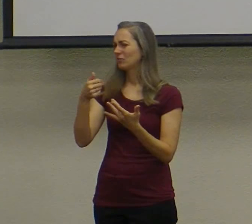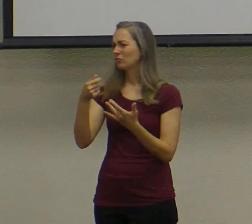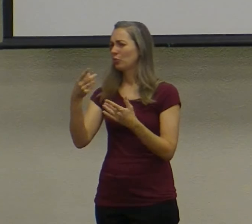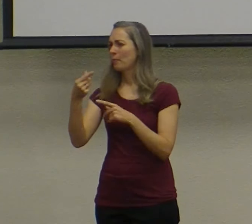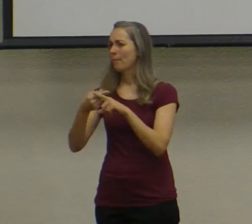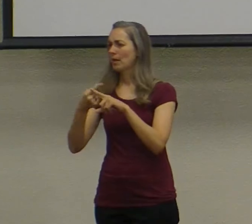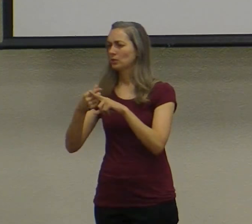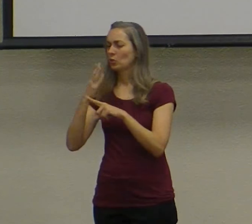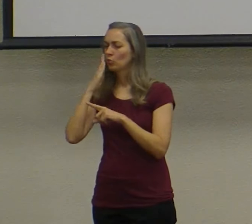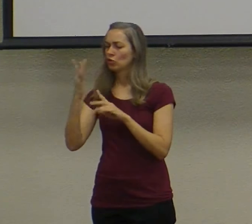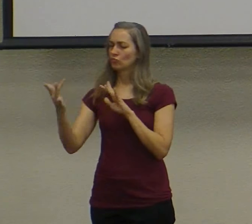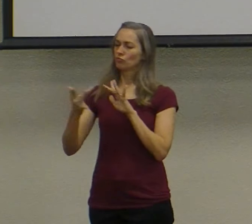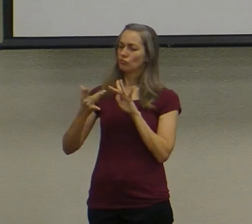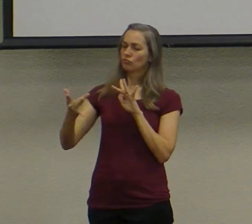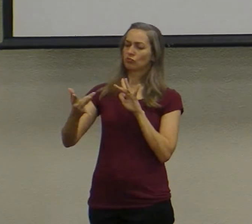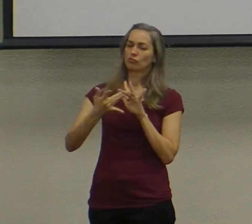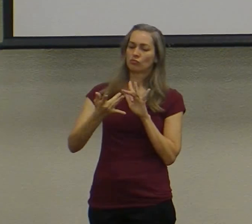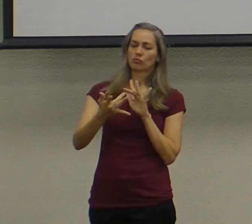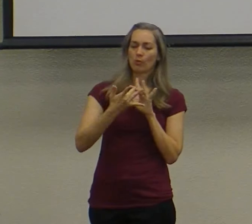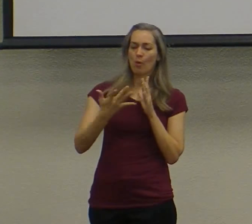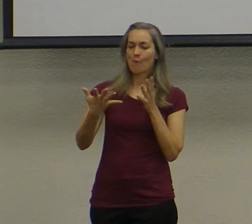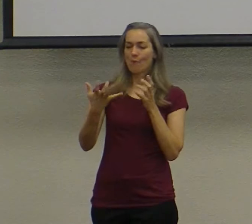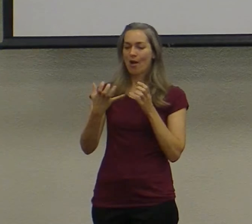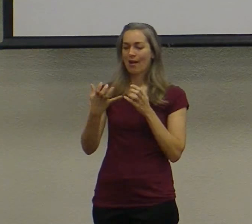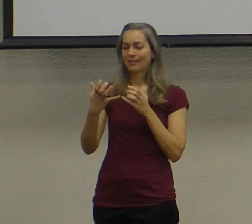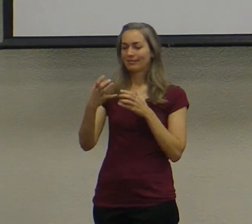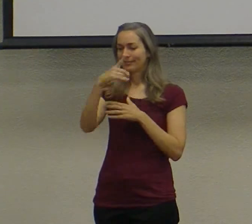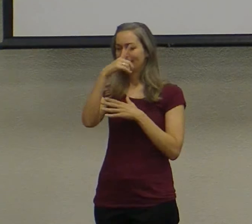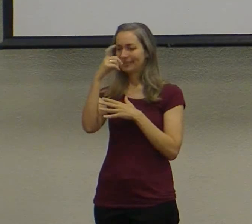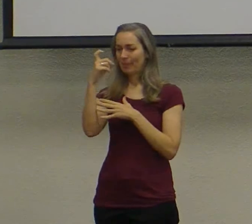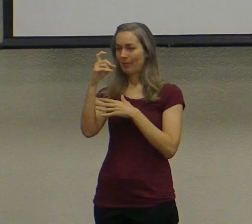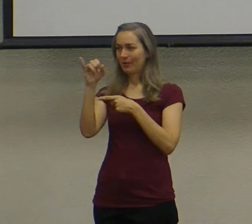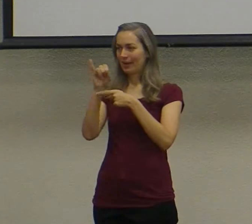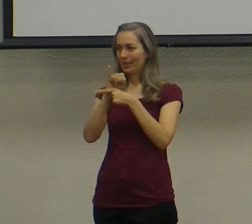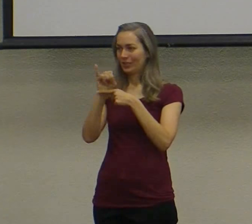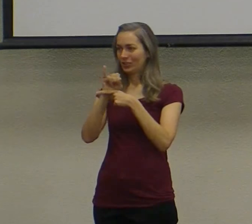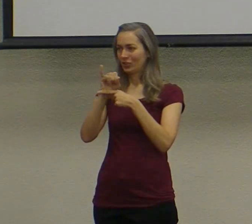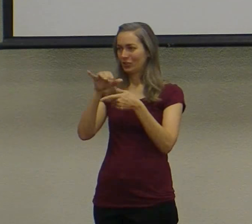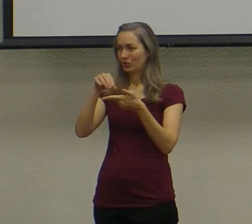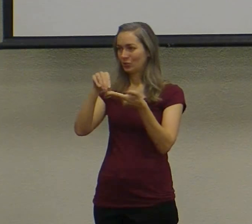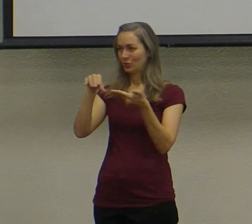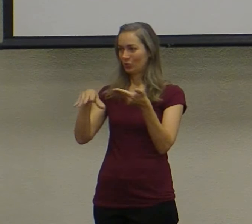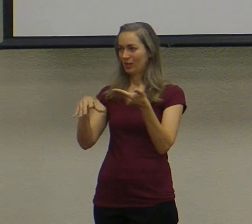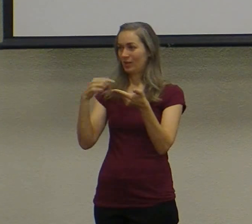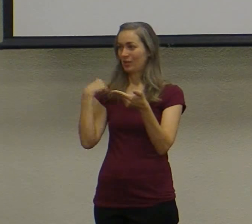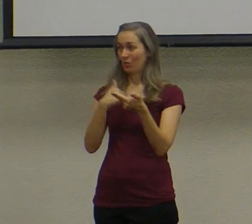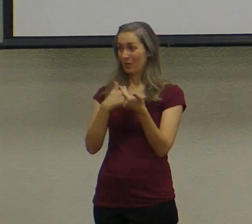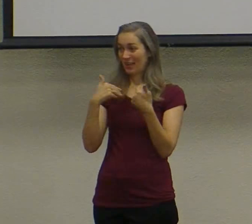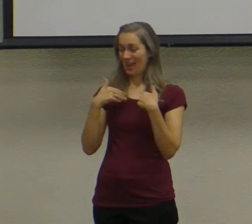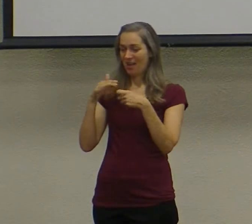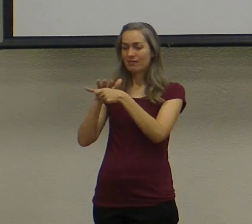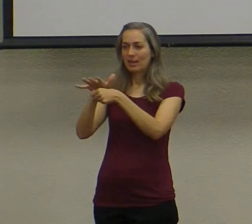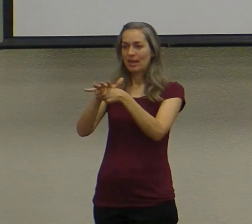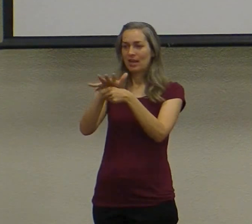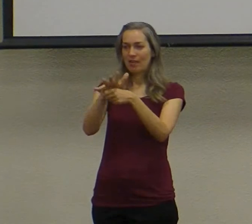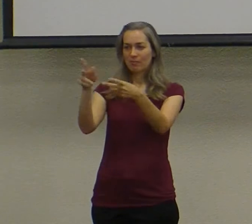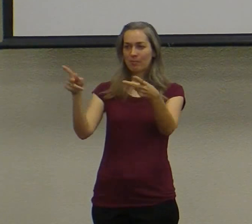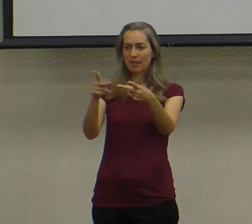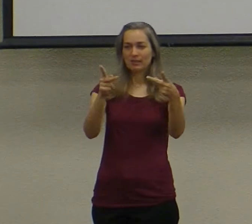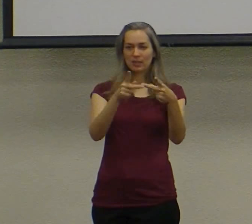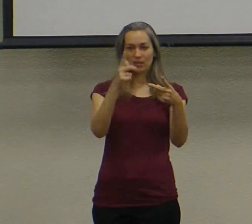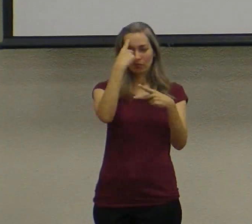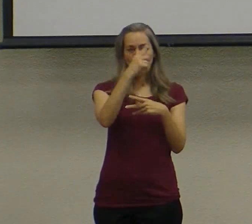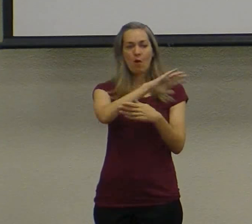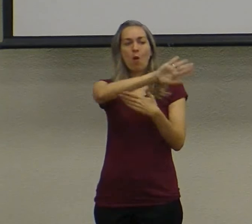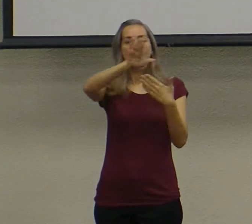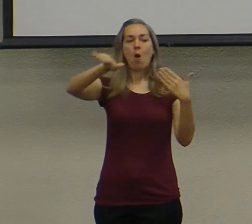the road and wanting a summer intern. And so we have plenty of places for almost all the new level one students and